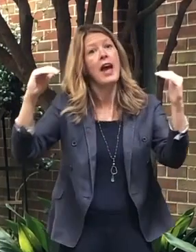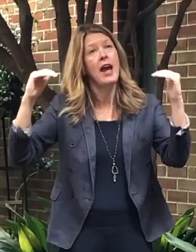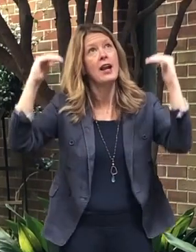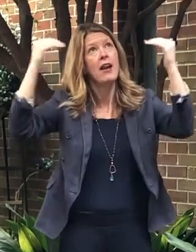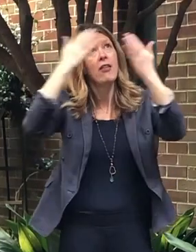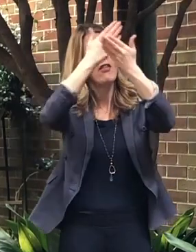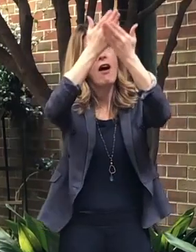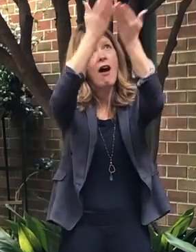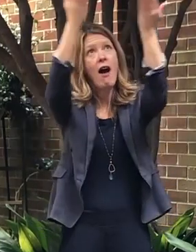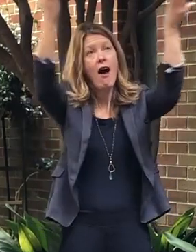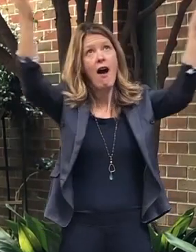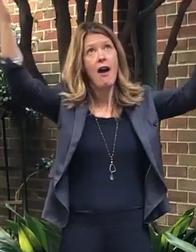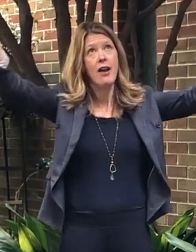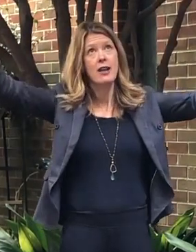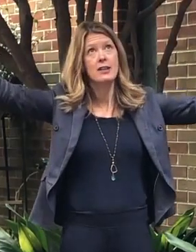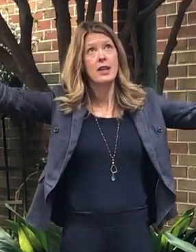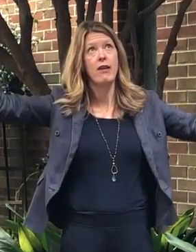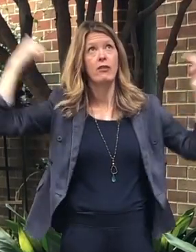highest heaven